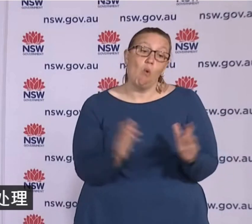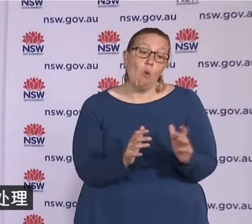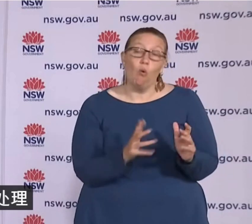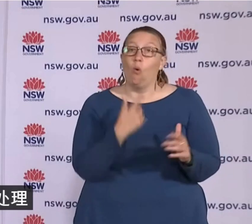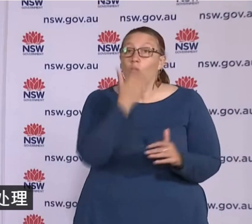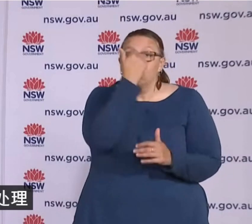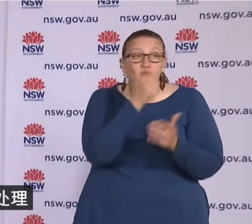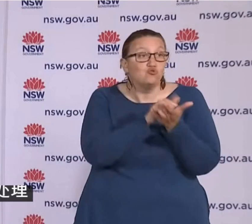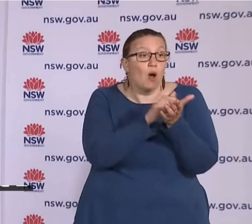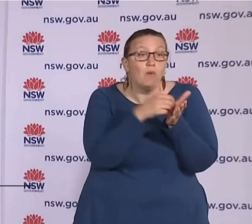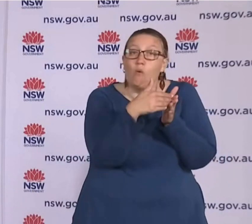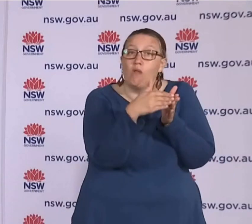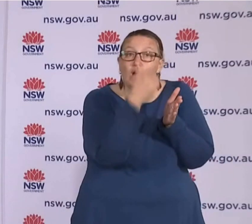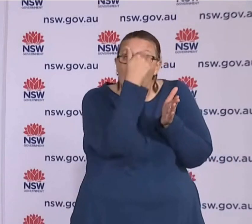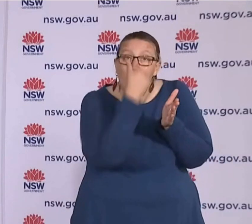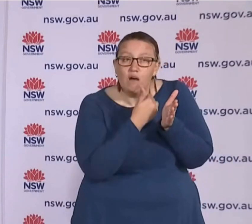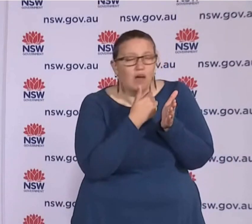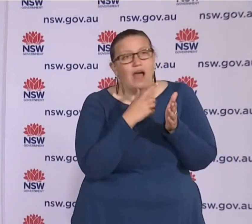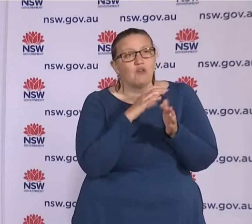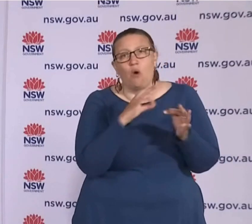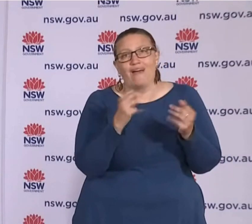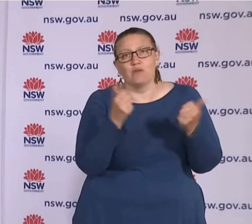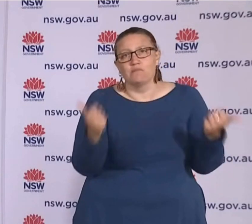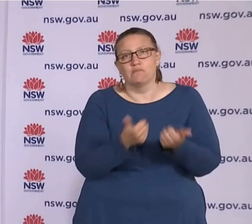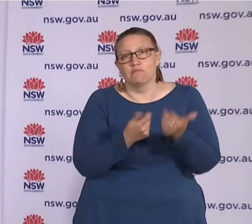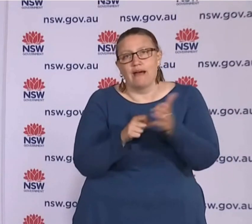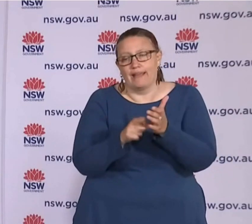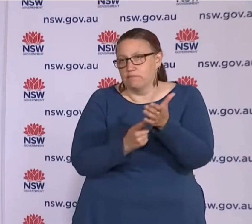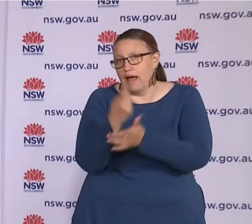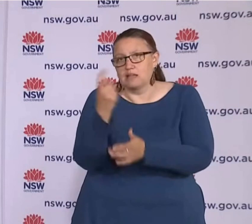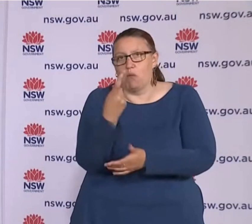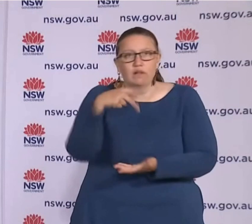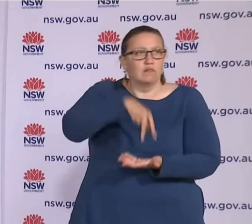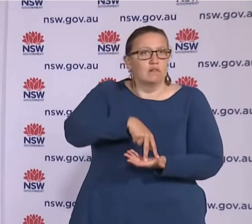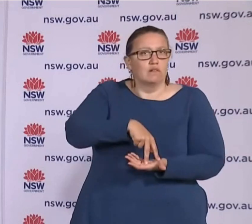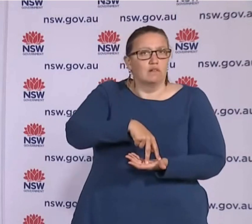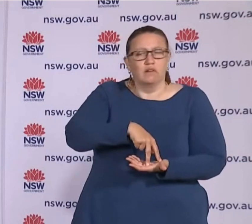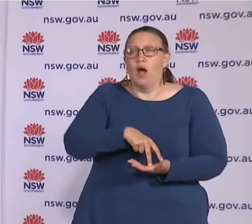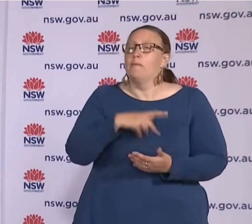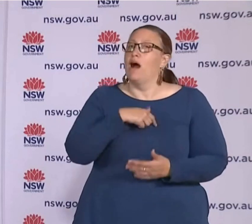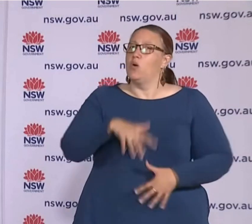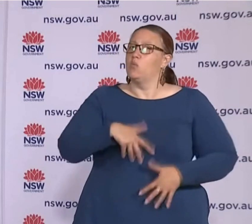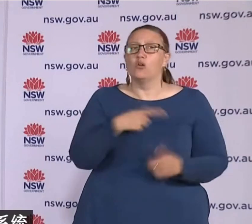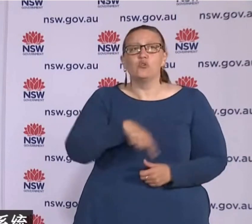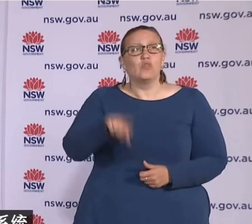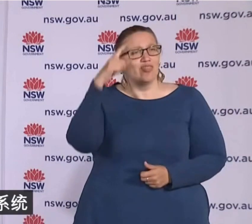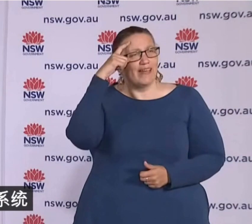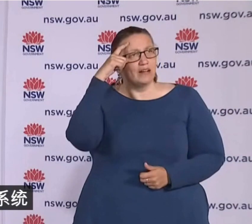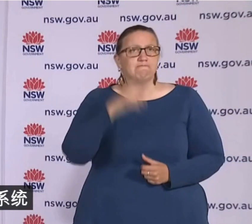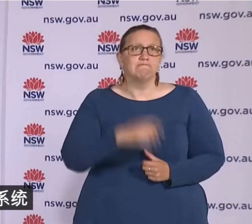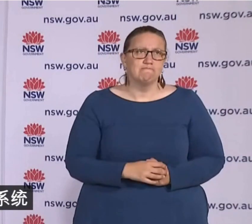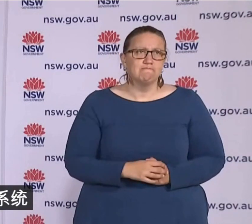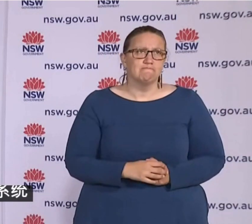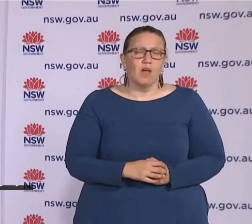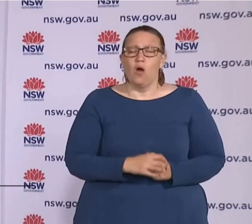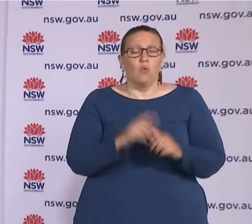through the logistics of the vaccine passport, obviously those issues will also be considered. But I don't want businesses to think it's going to be a very different system to what we had before the